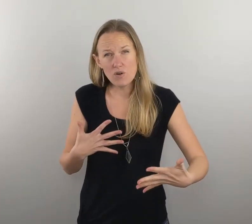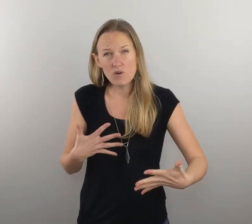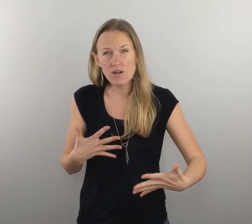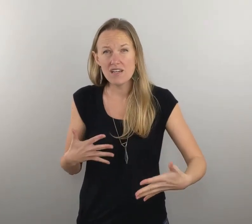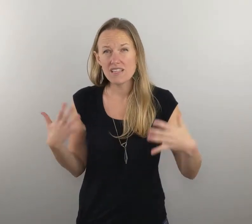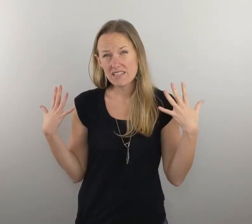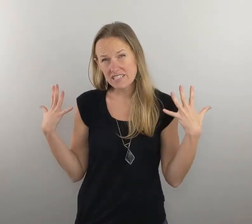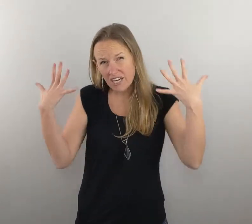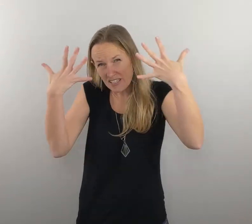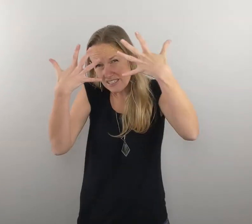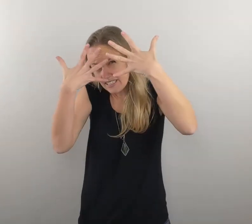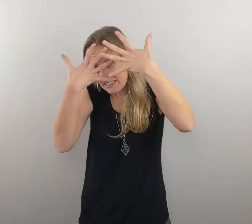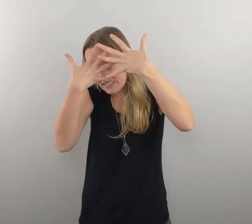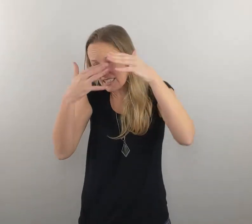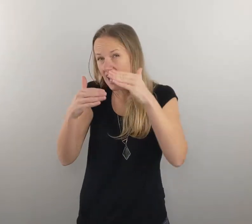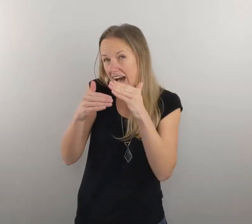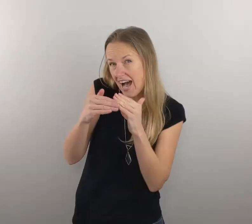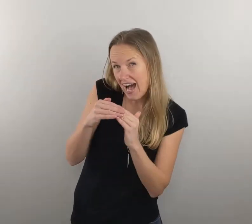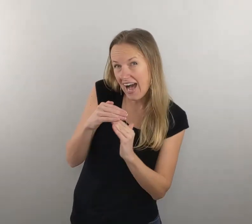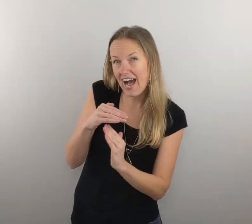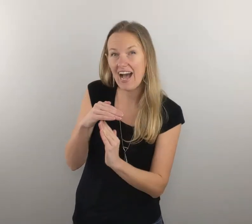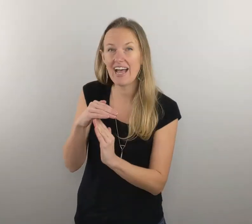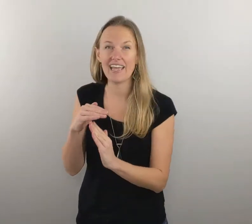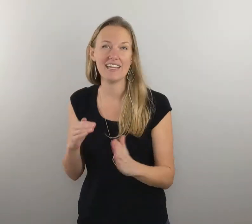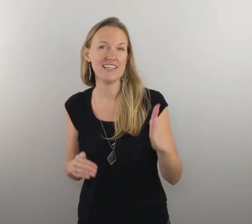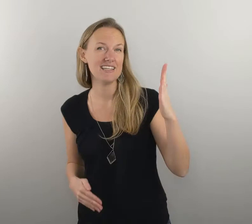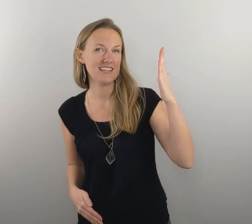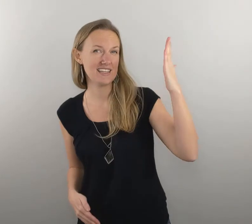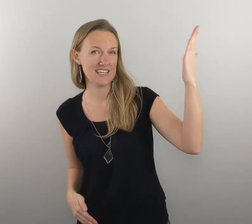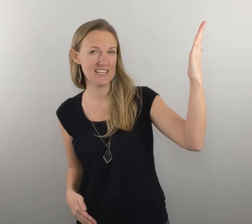Though the darkness hide thee.